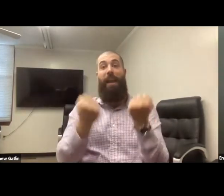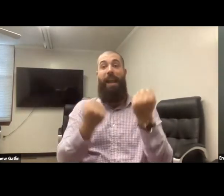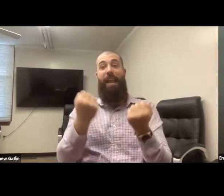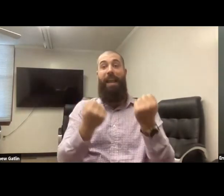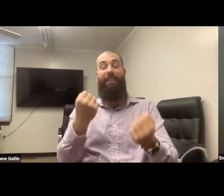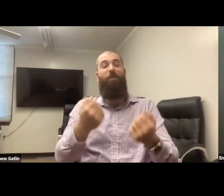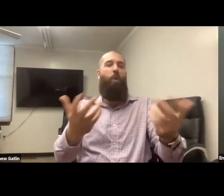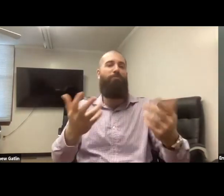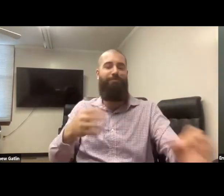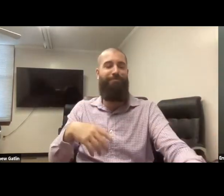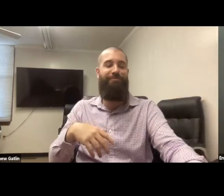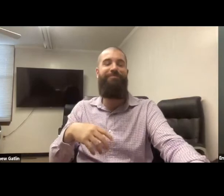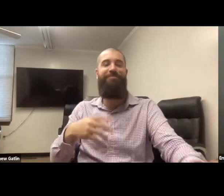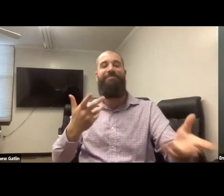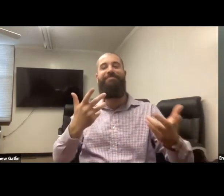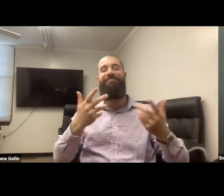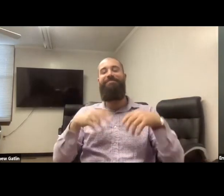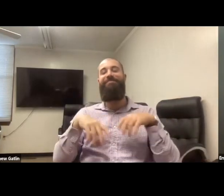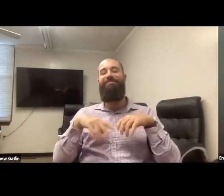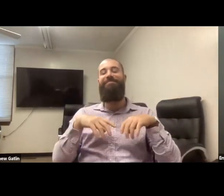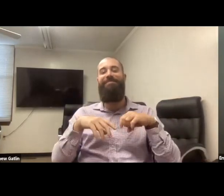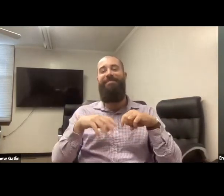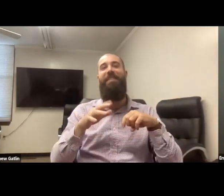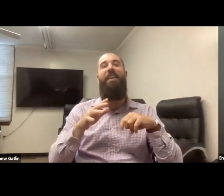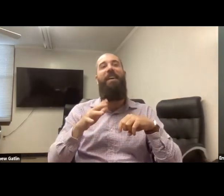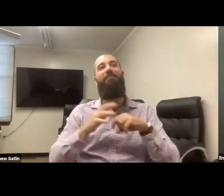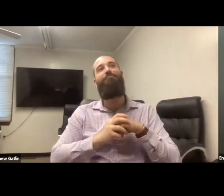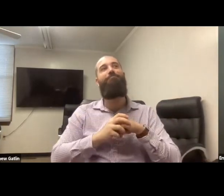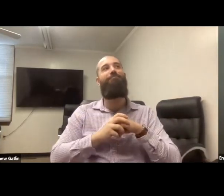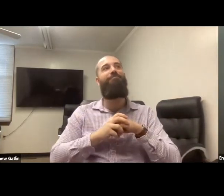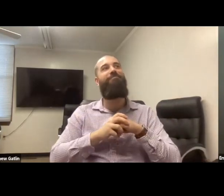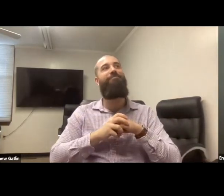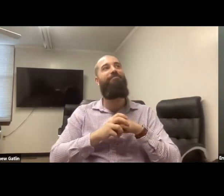So how I learned to drive. Oh, okay, that's easy.